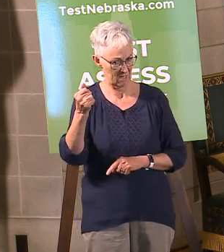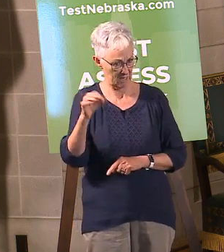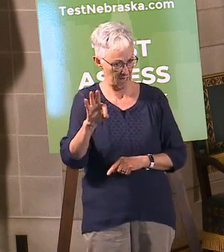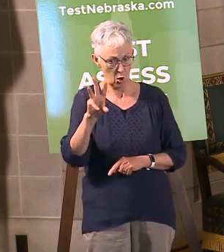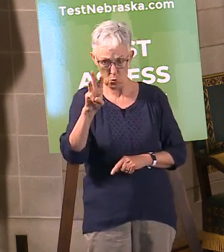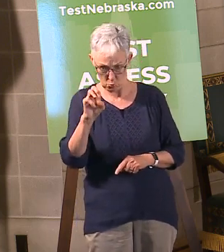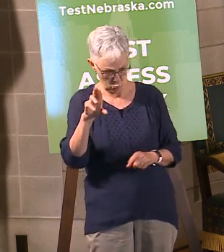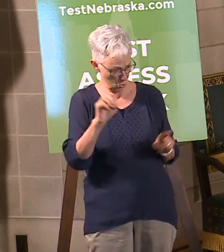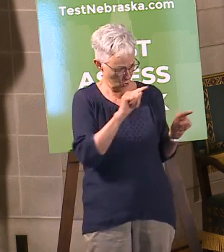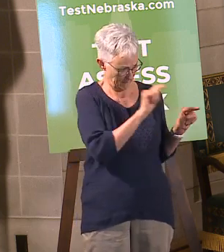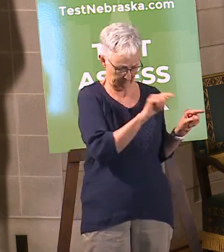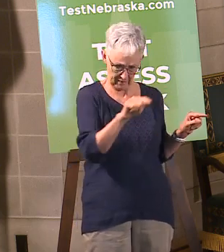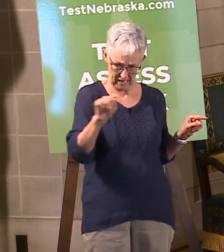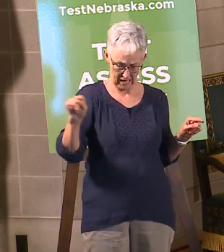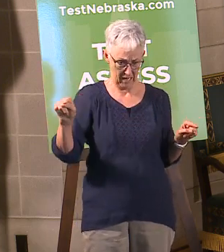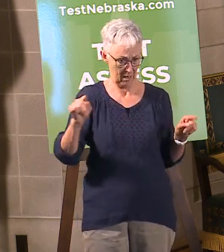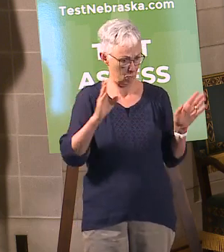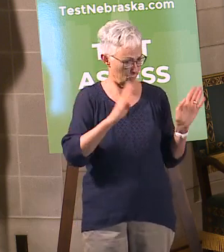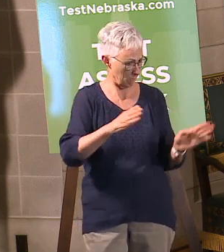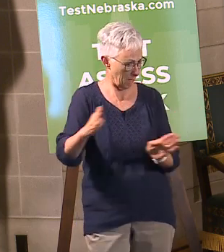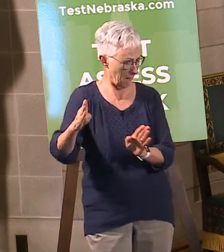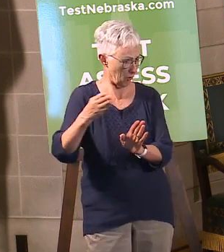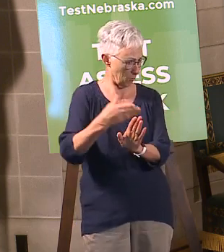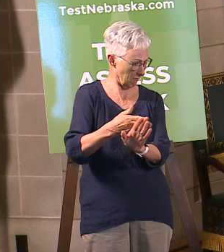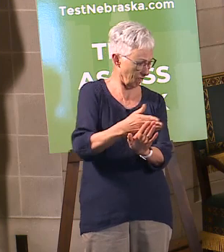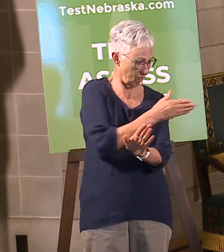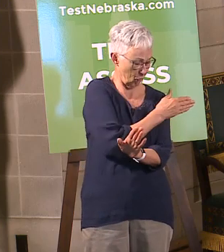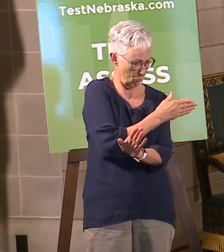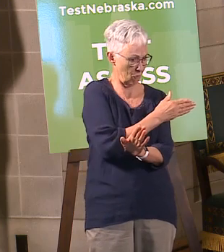were doing the right things before